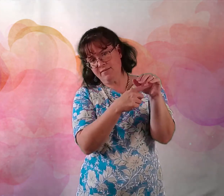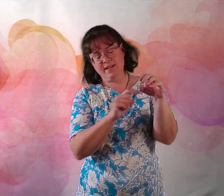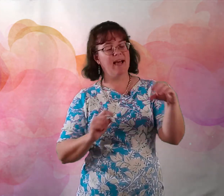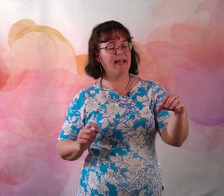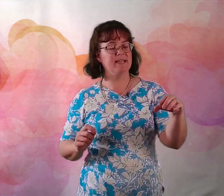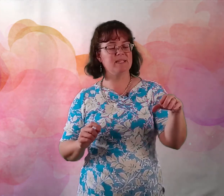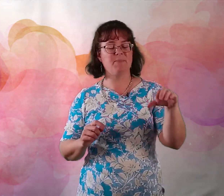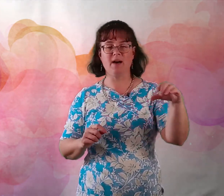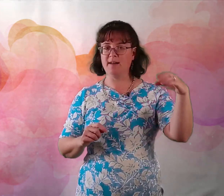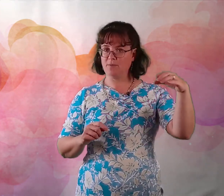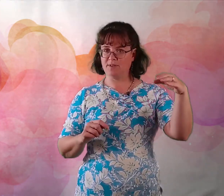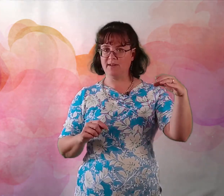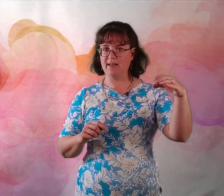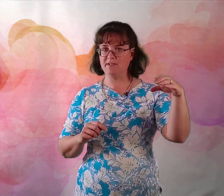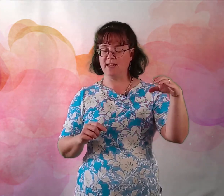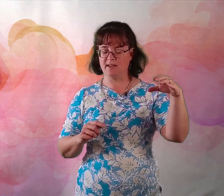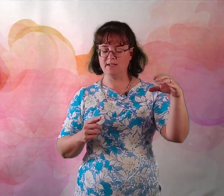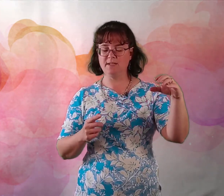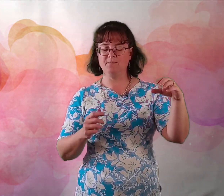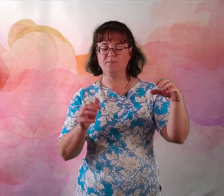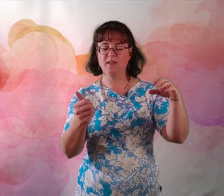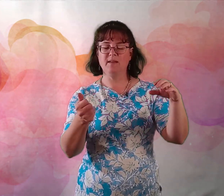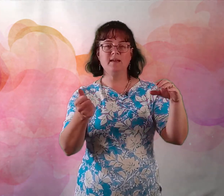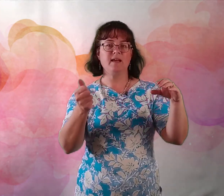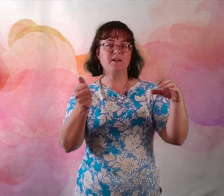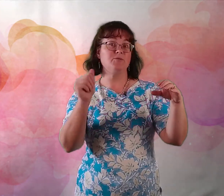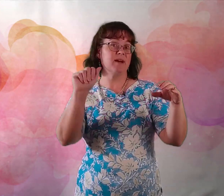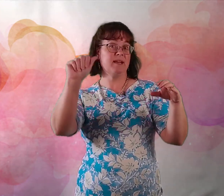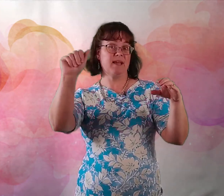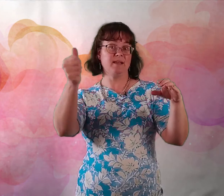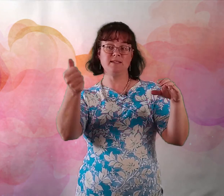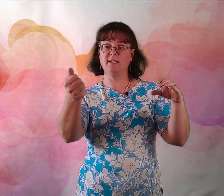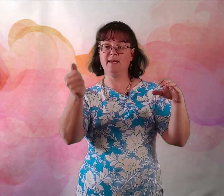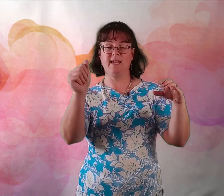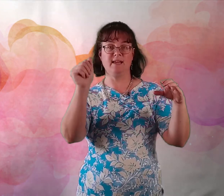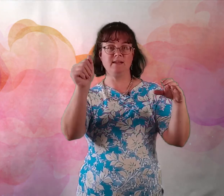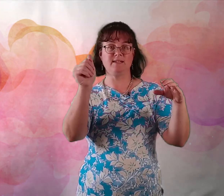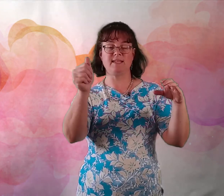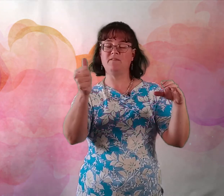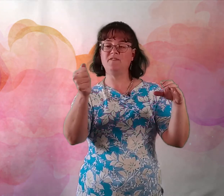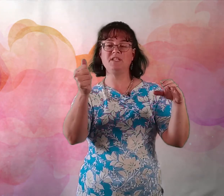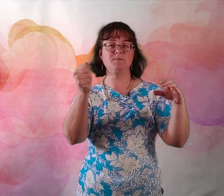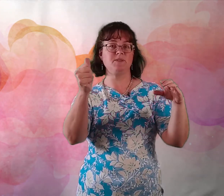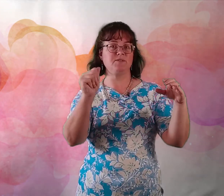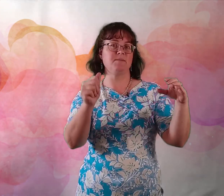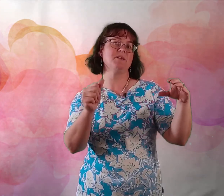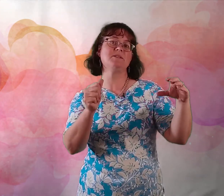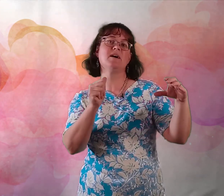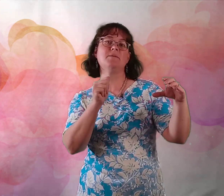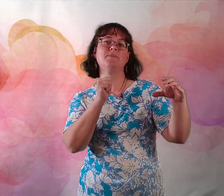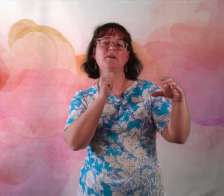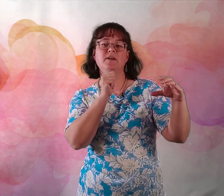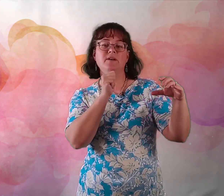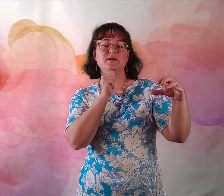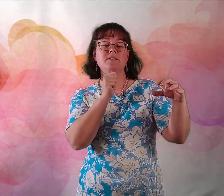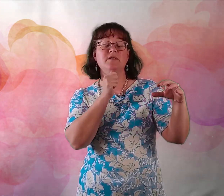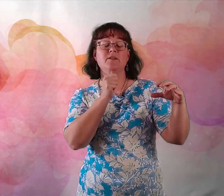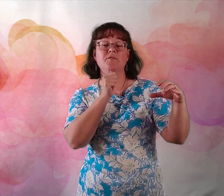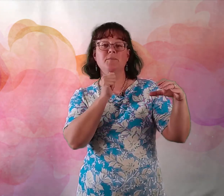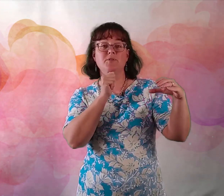a little hidey spot with your left hand. And your right hand, again, it's that fist with your thumb on top, is going to go from your